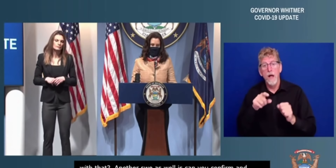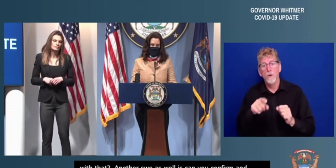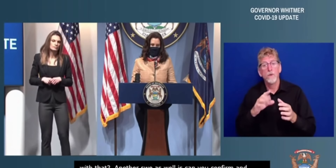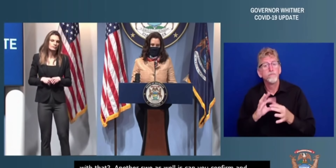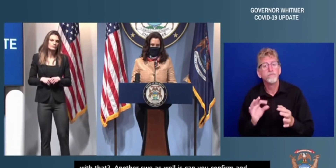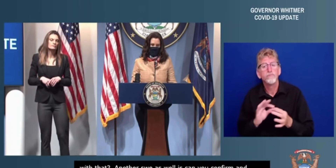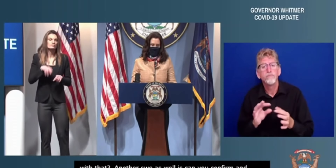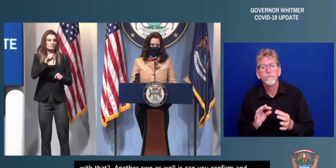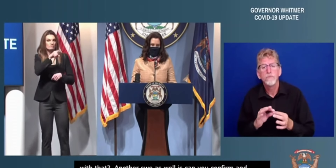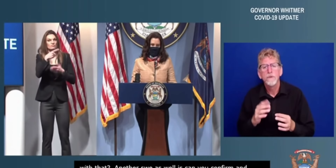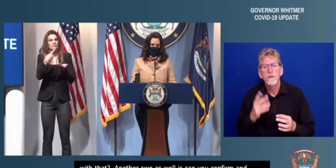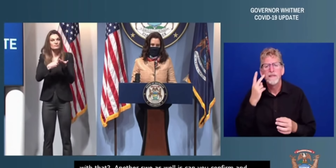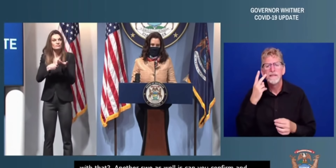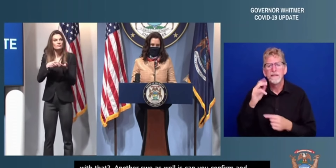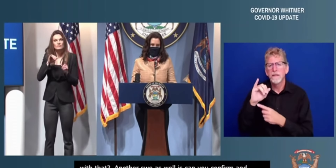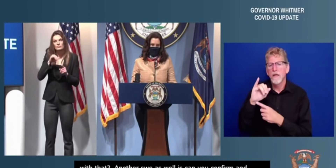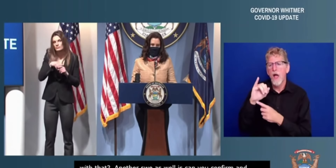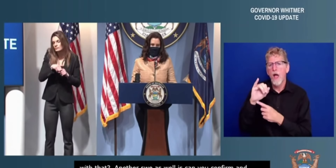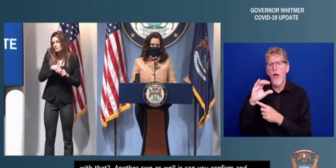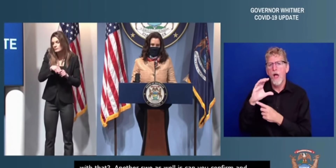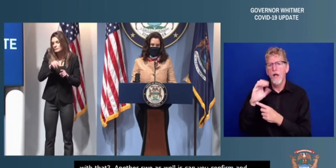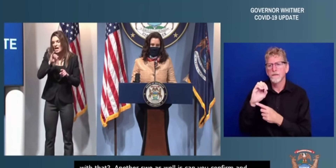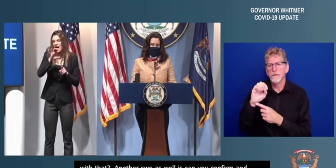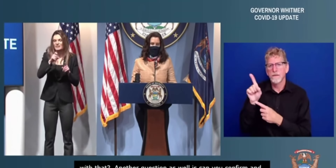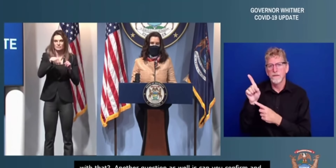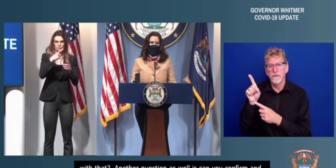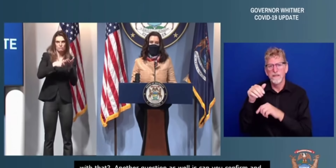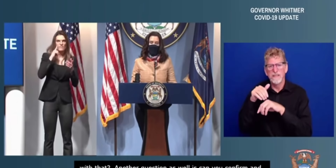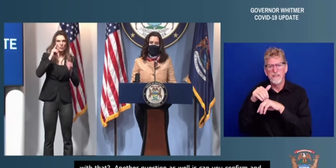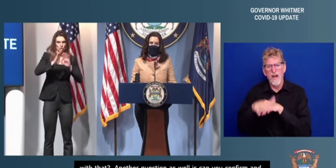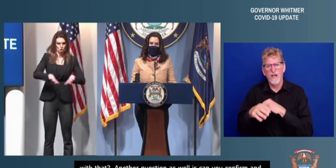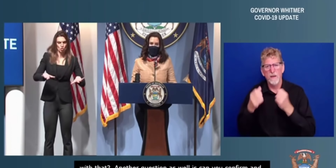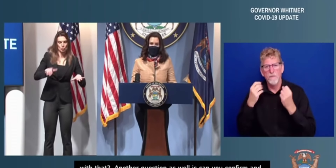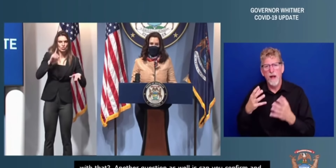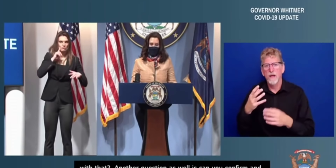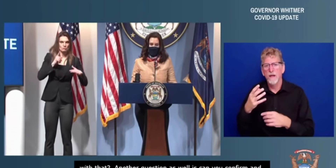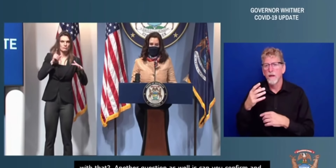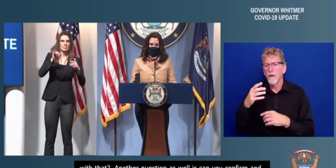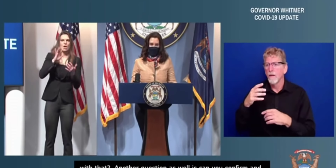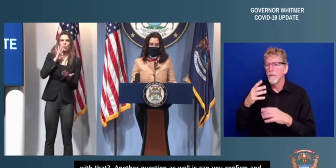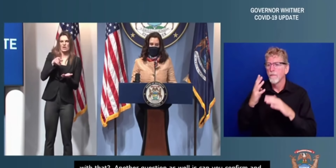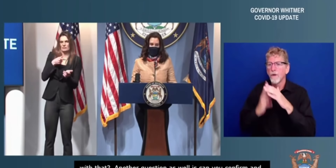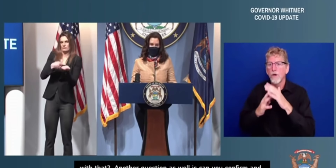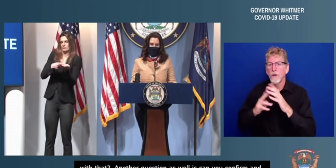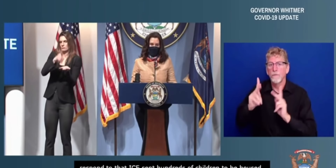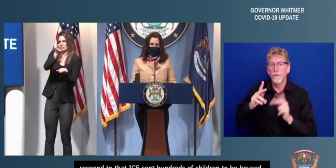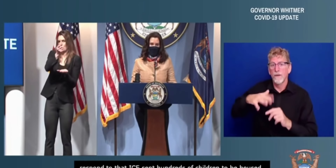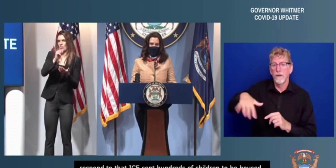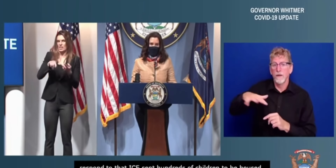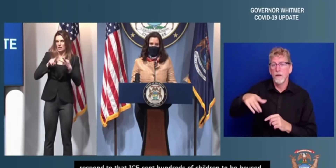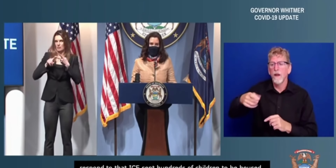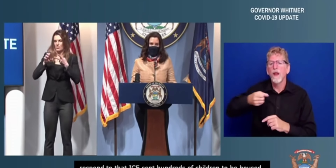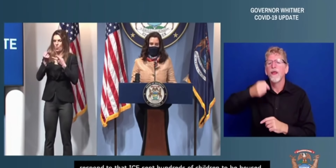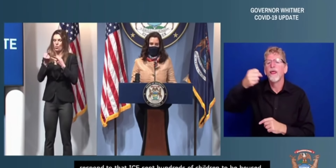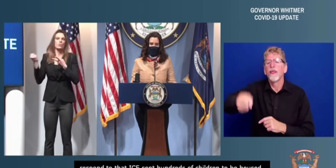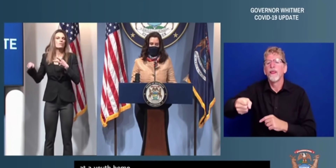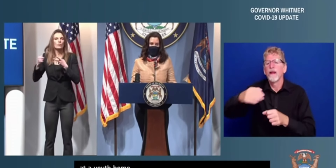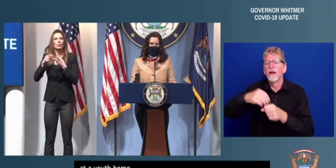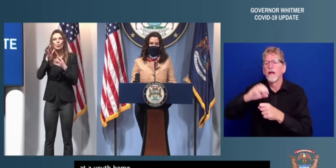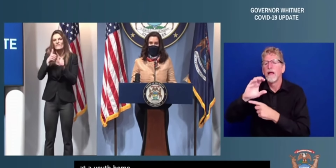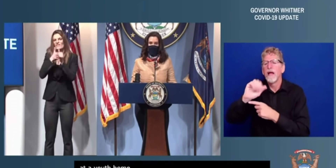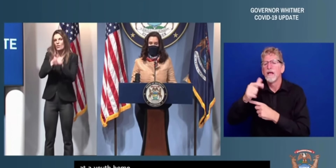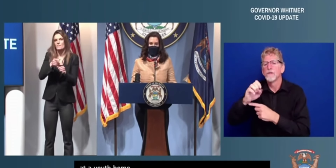hundreds of migrant children to be housed at a youth home in Albion? I'll follow up with you on the second part of that question. We'll have to do